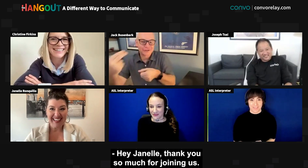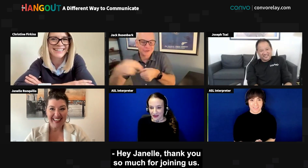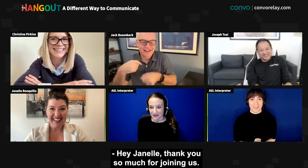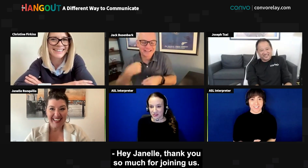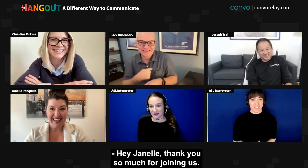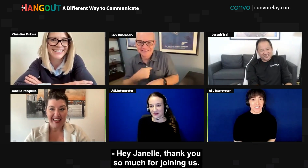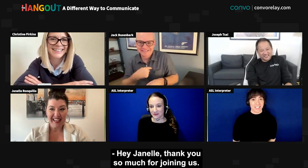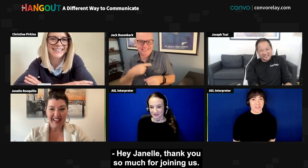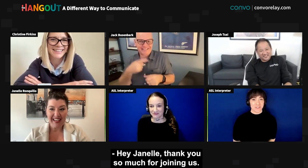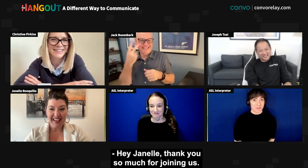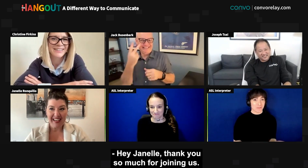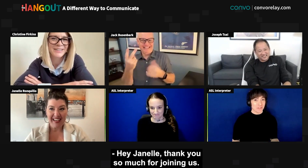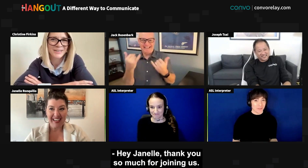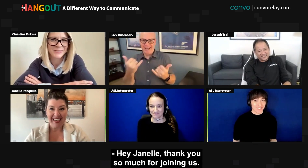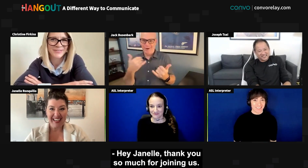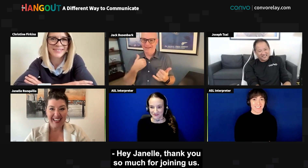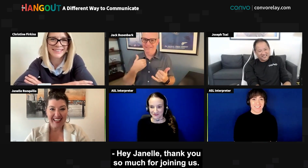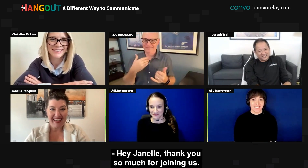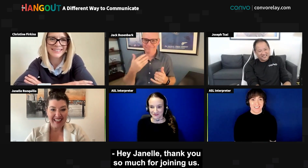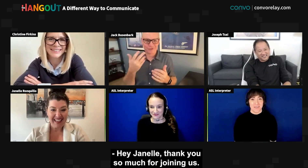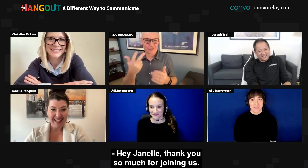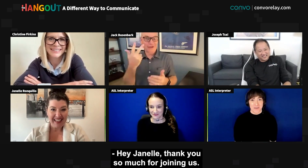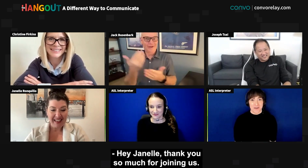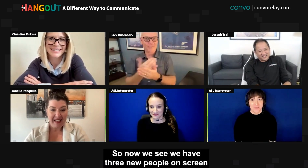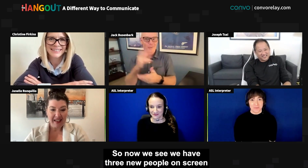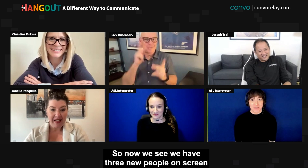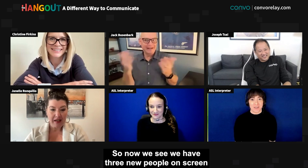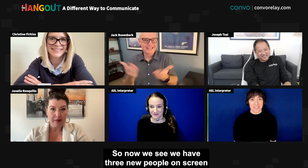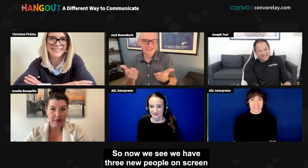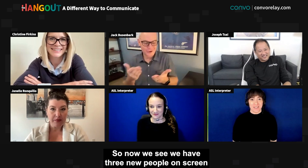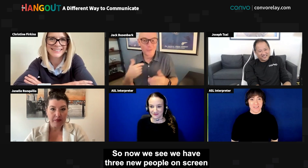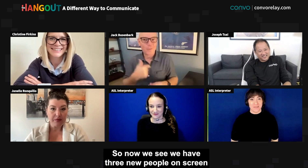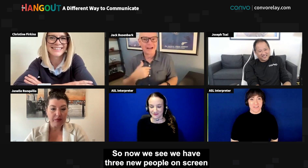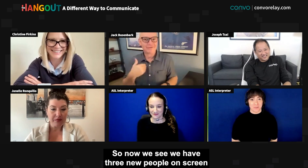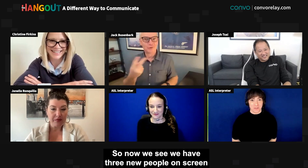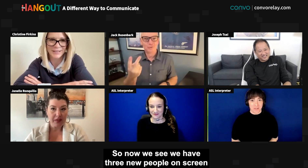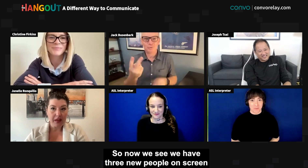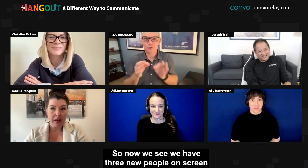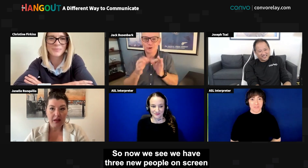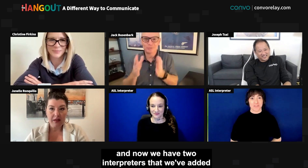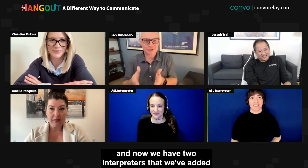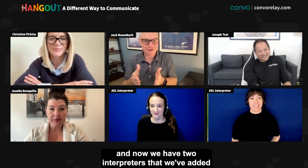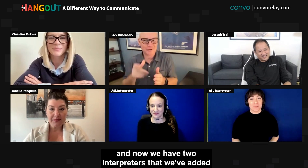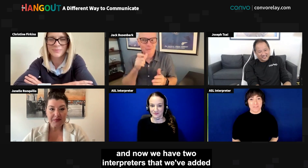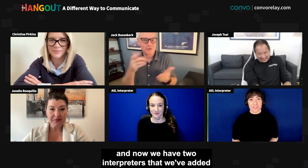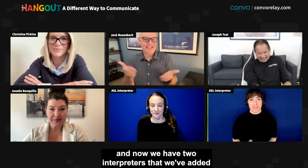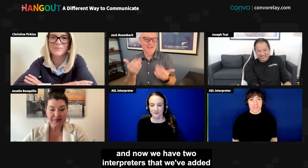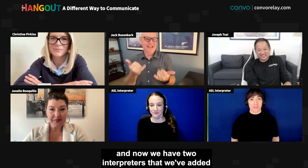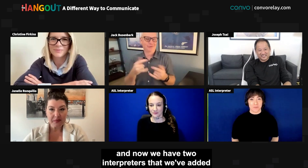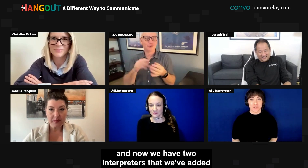Hey, Hi, Janelle. Thank you so much for joining us. So now we see we have 3 new people on screen, and now we have 2 interpreters that we've